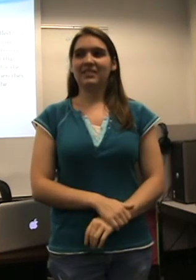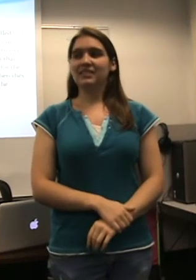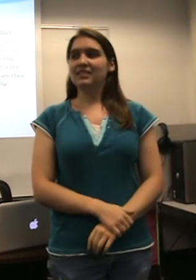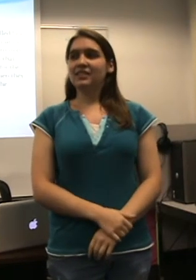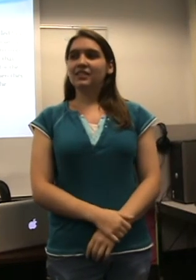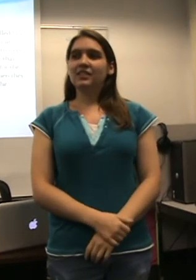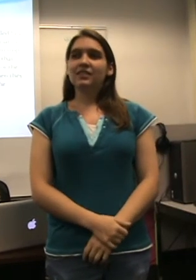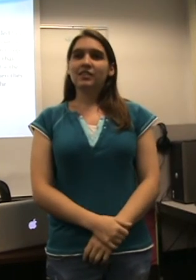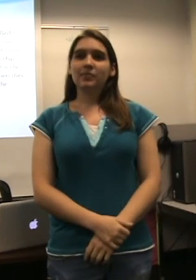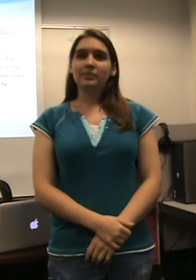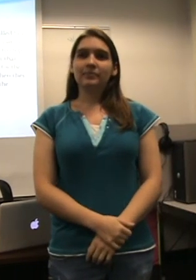Let's see.